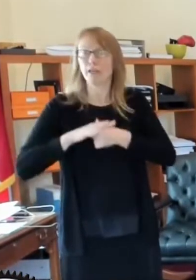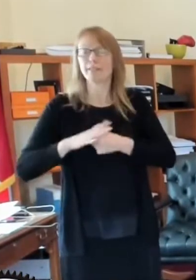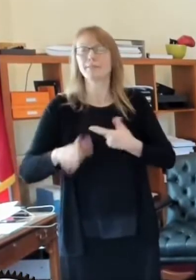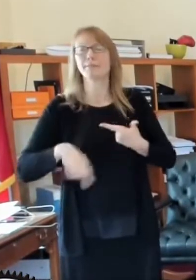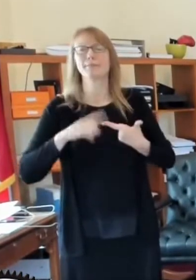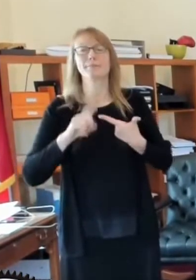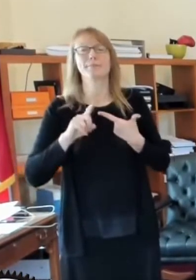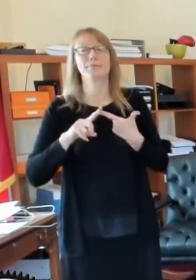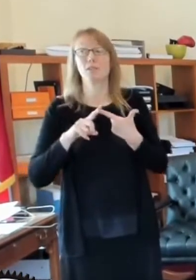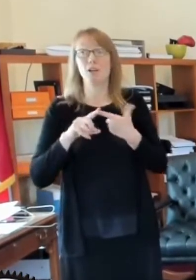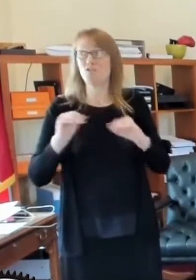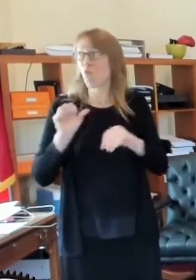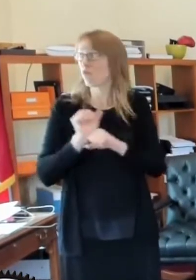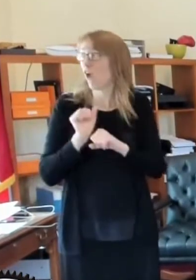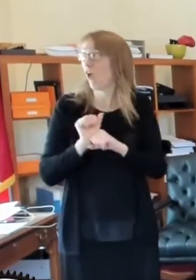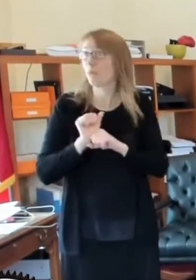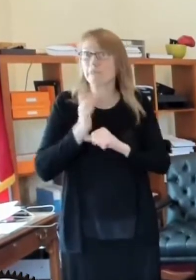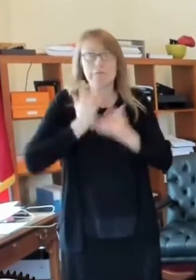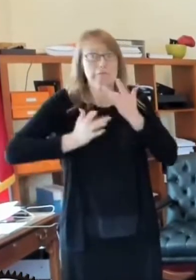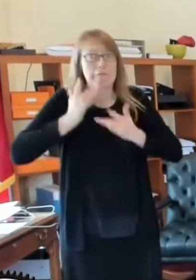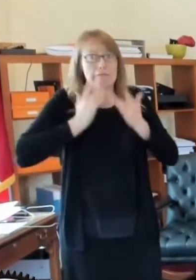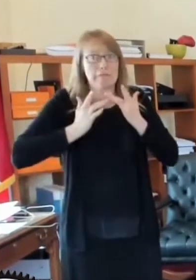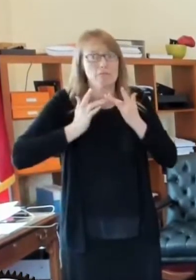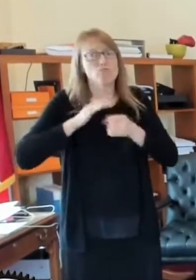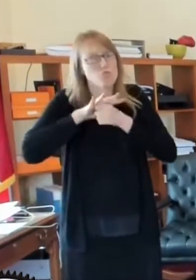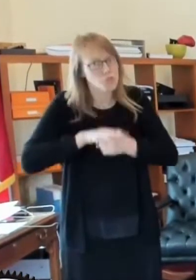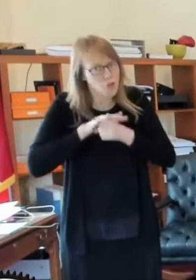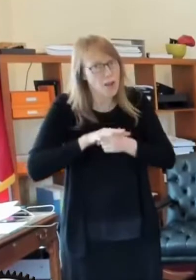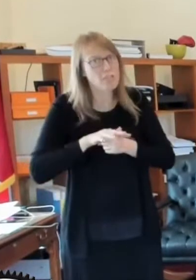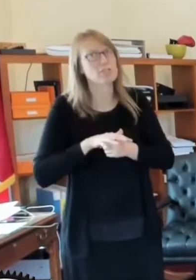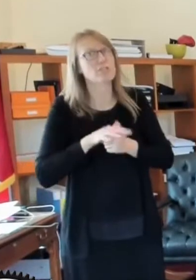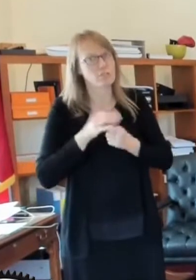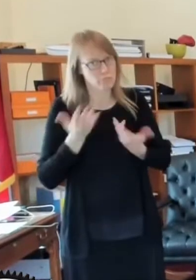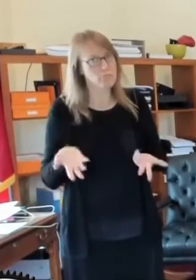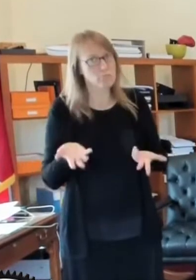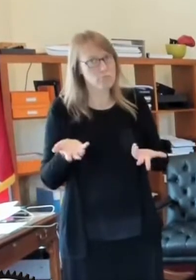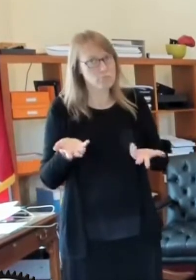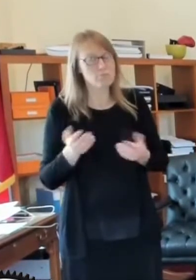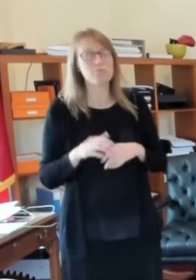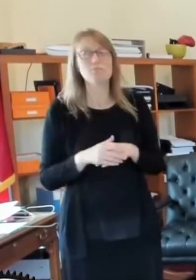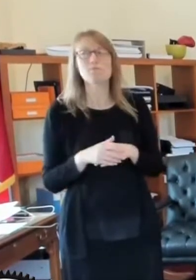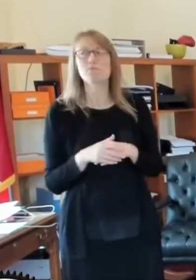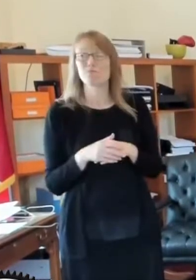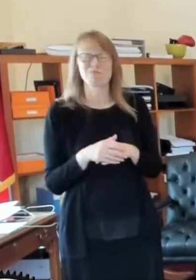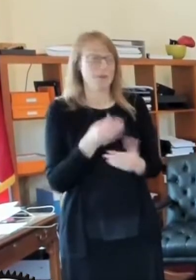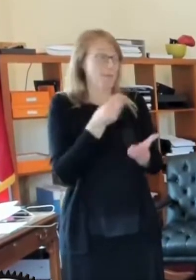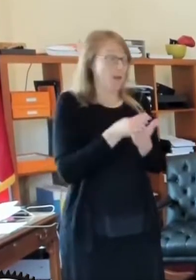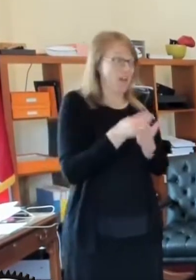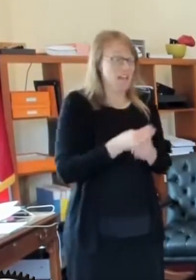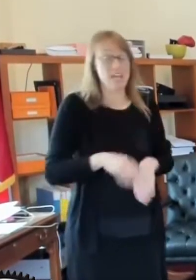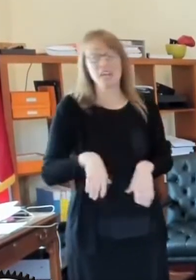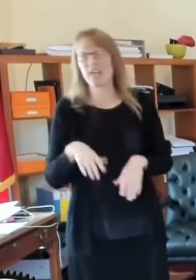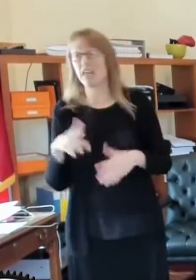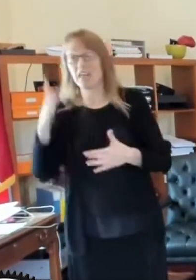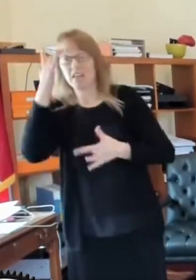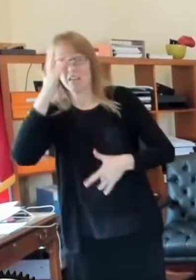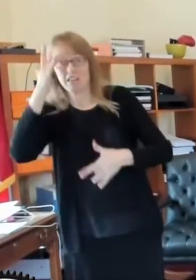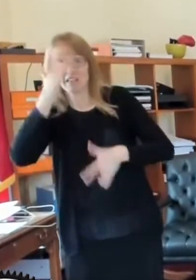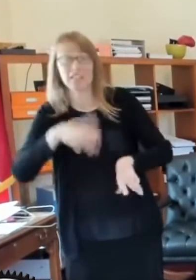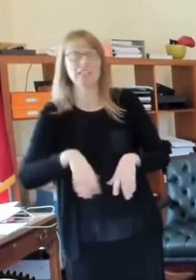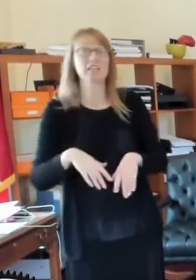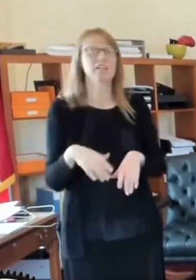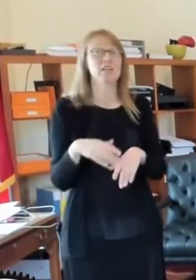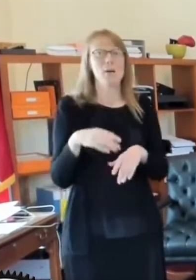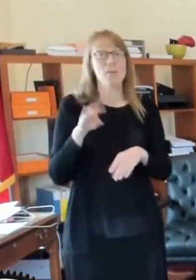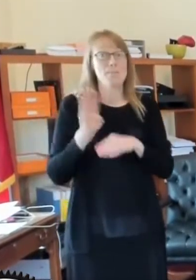Just the entire situation surrounding both of those things, the economy and COVID and the shutdown,